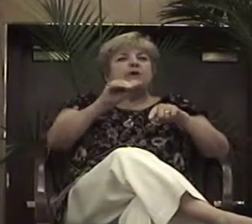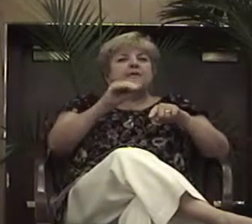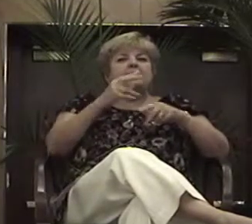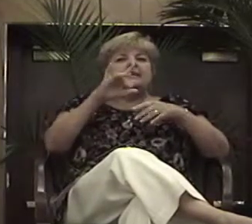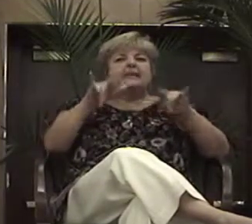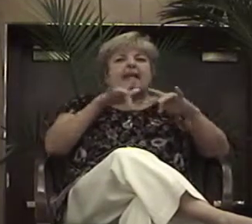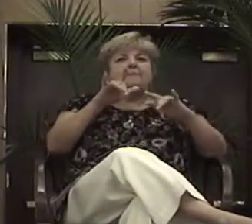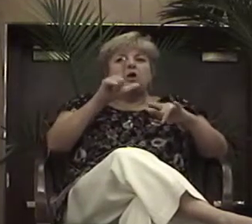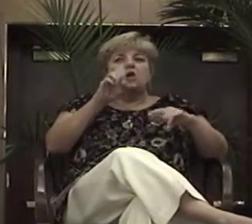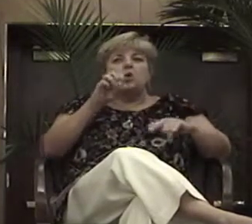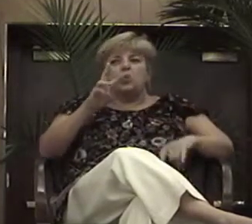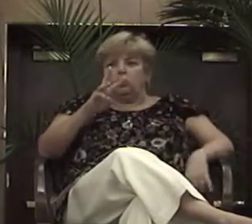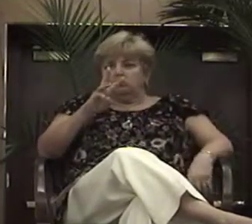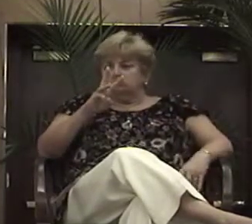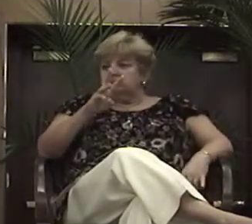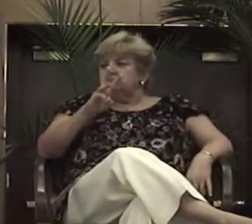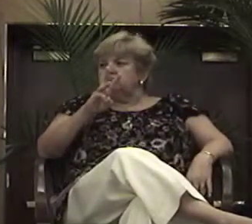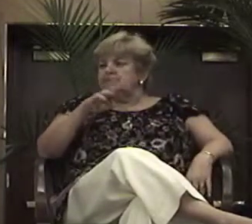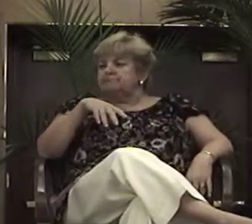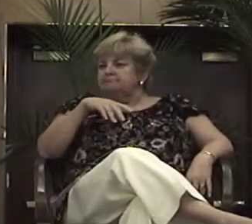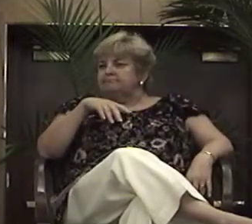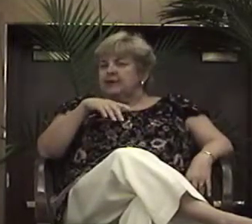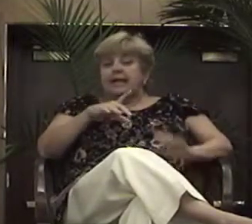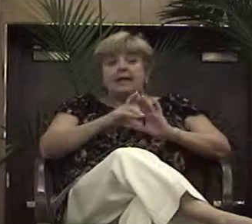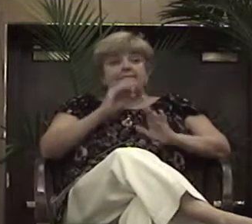it. He found out where I was born.